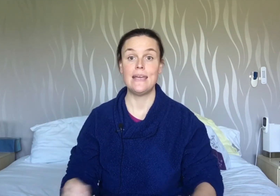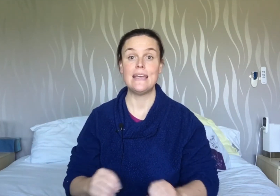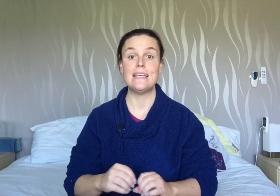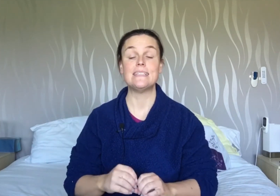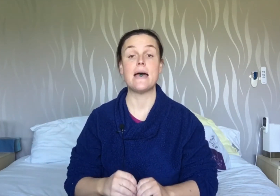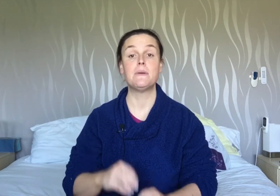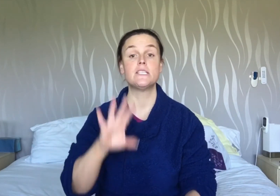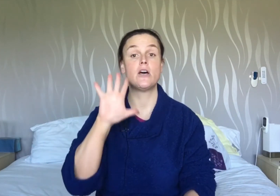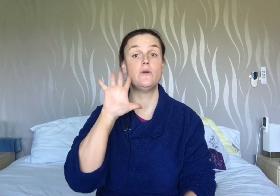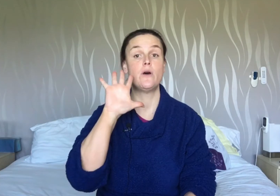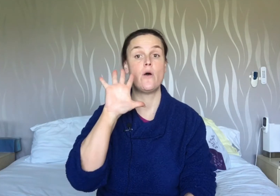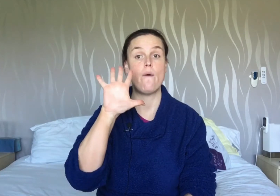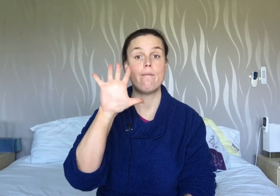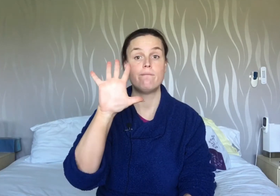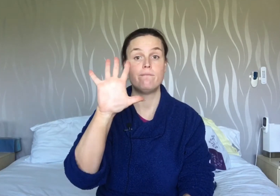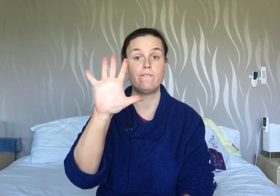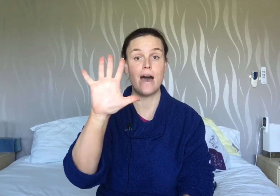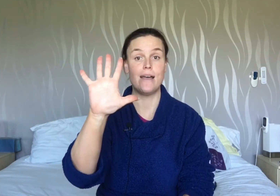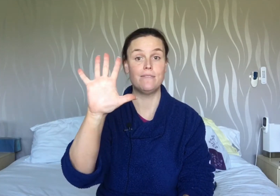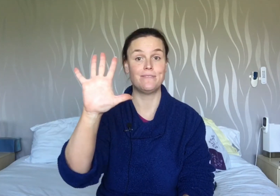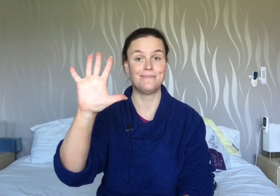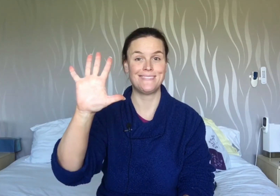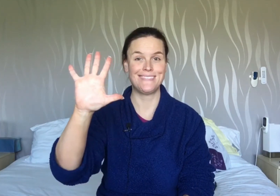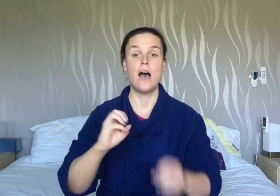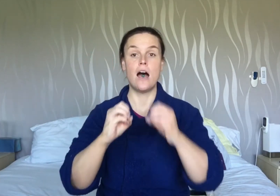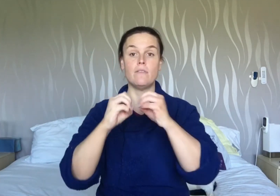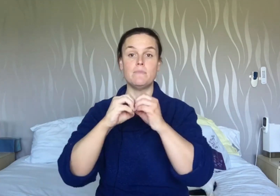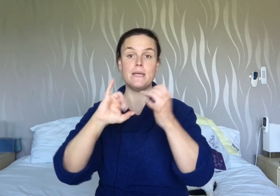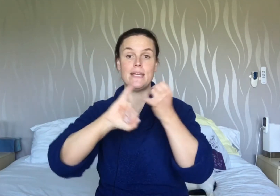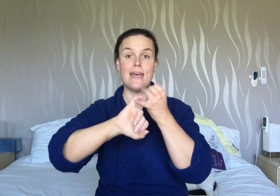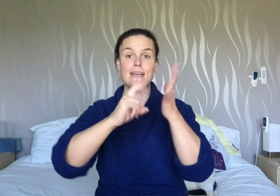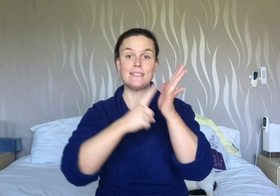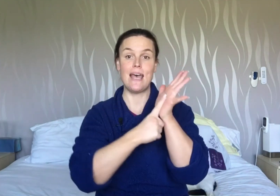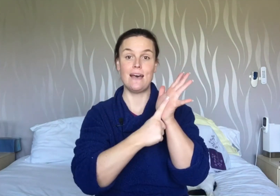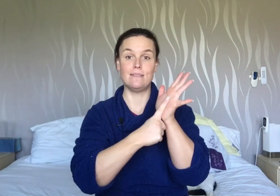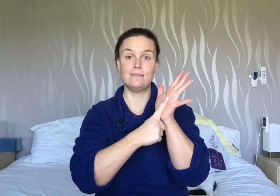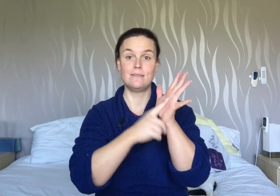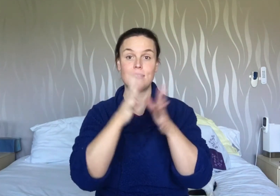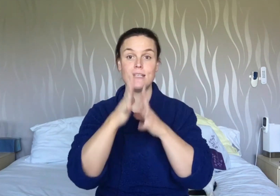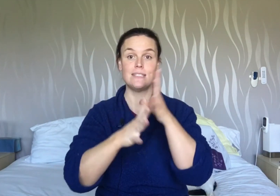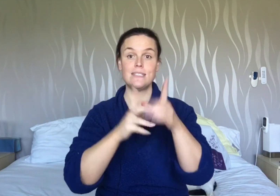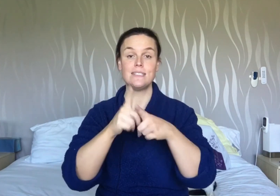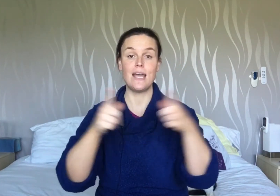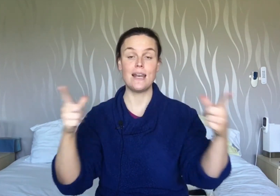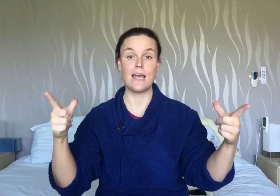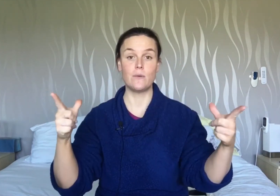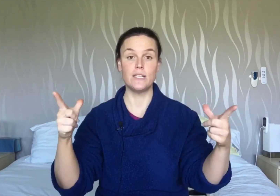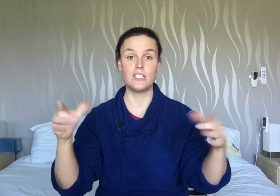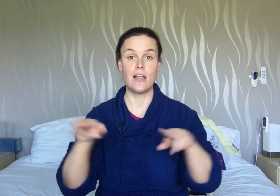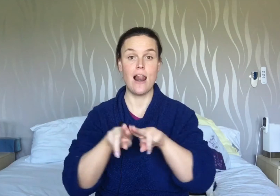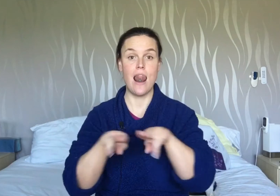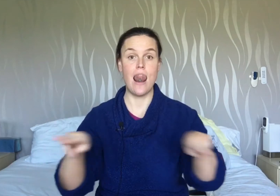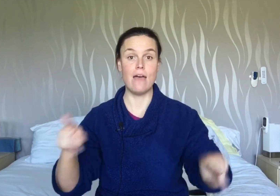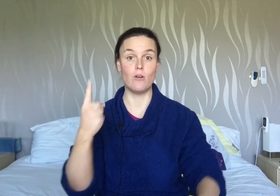is episode 5 of the BSL Sign Language Level